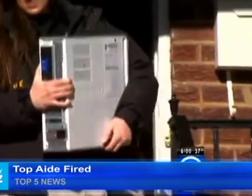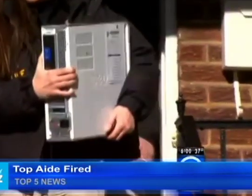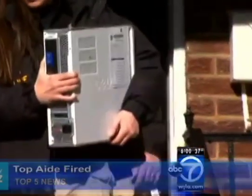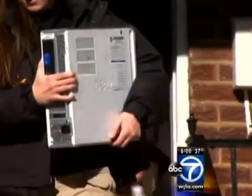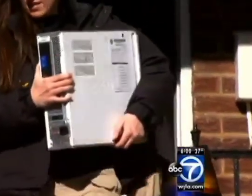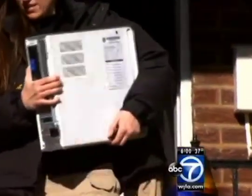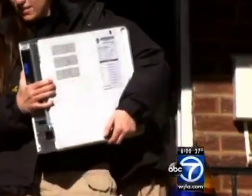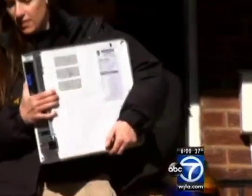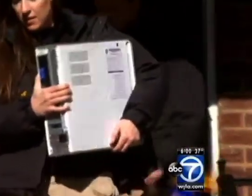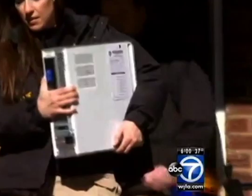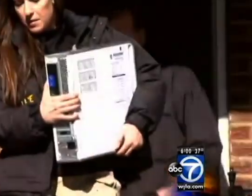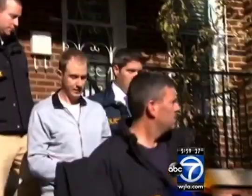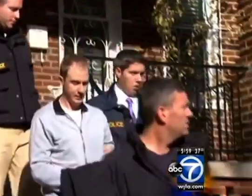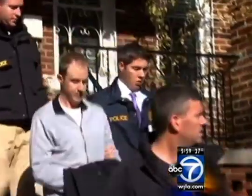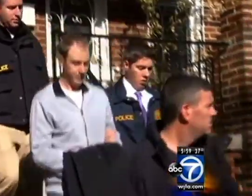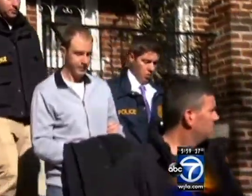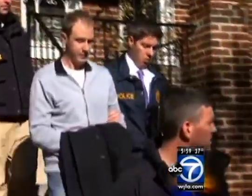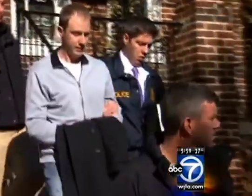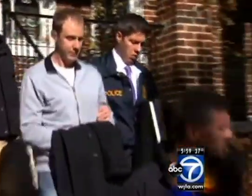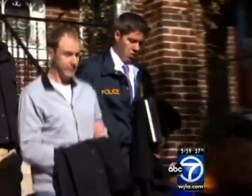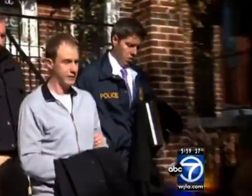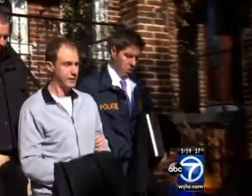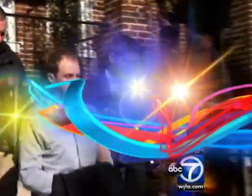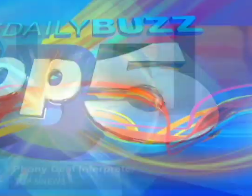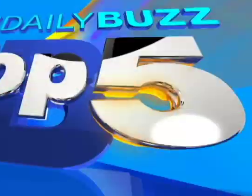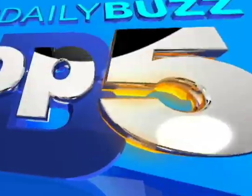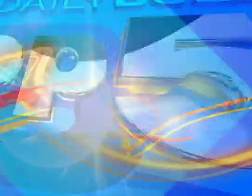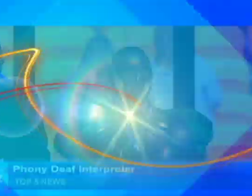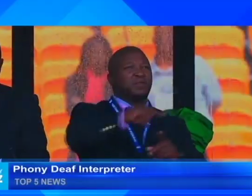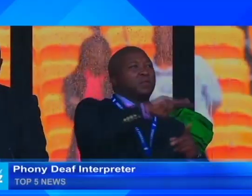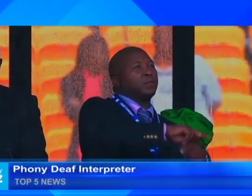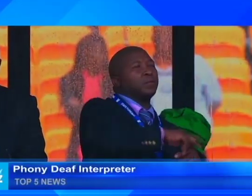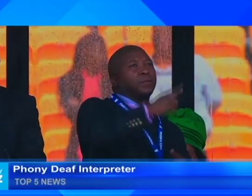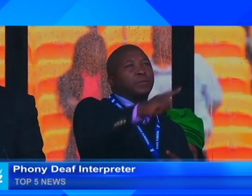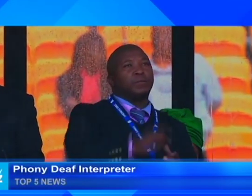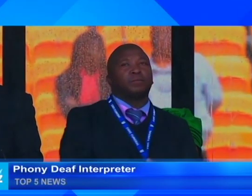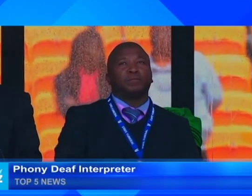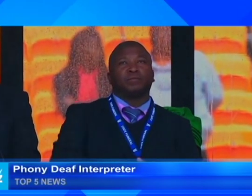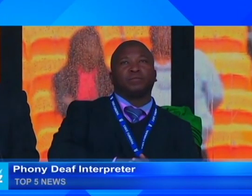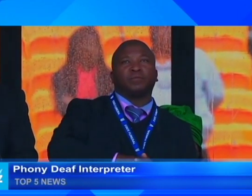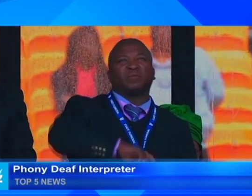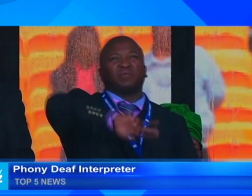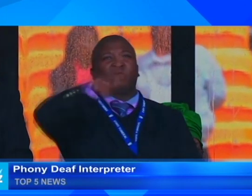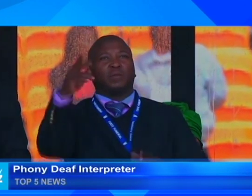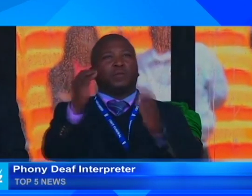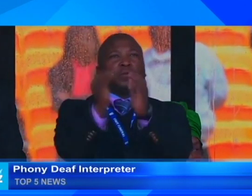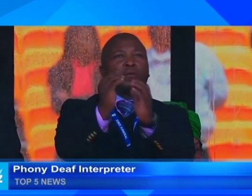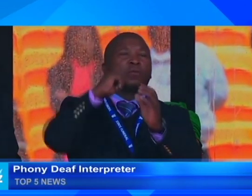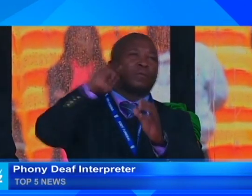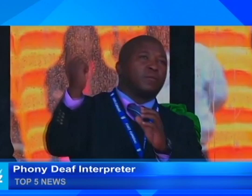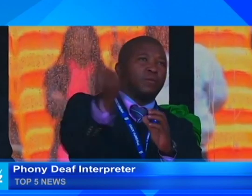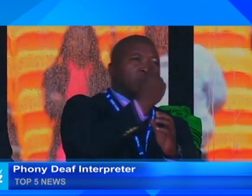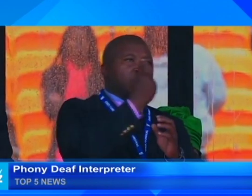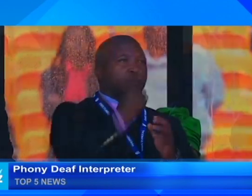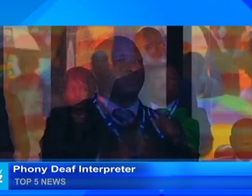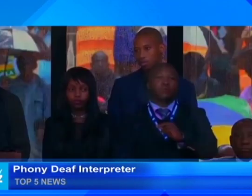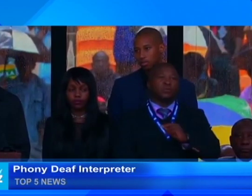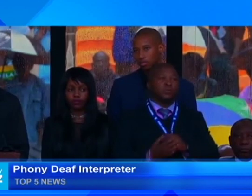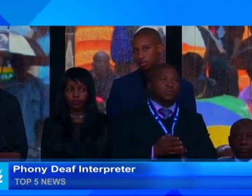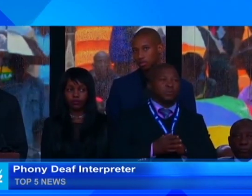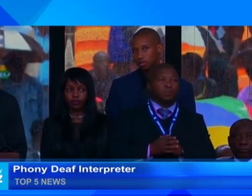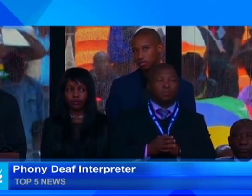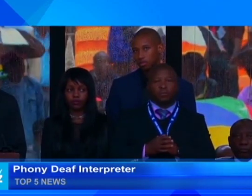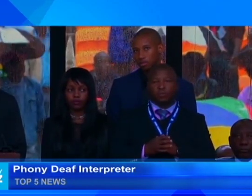been let go. This story is crazy. An entire community was completely excluded from one of the biggest